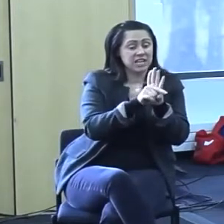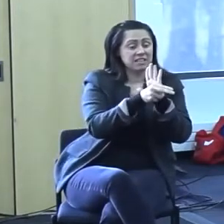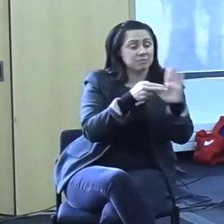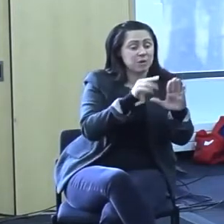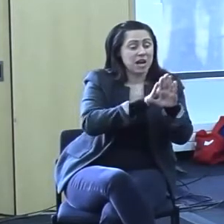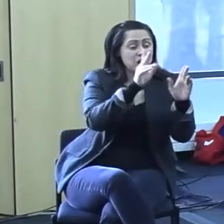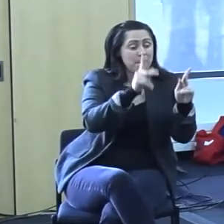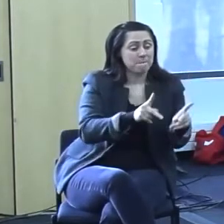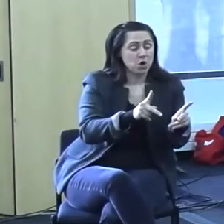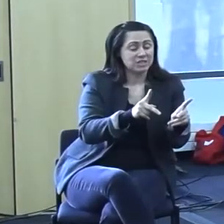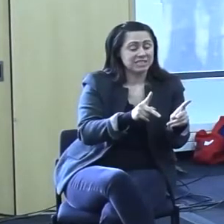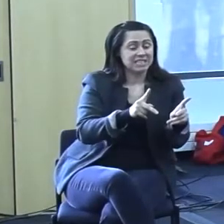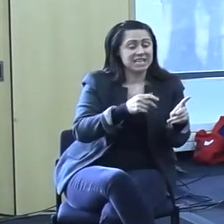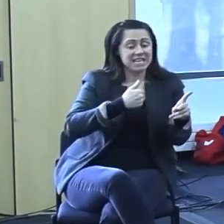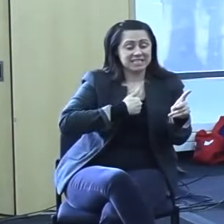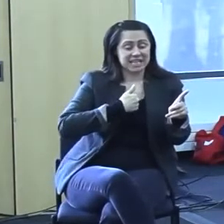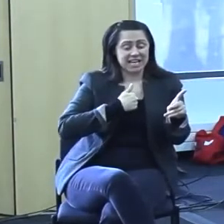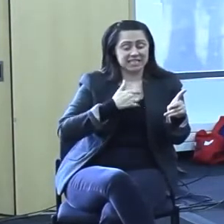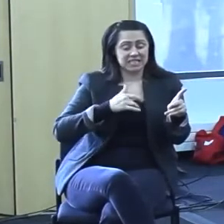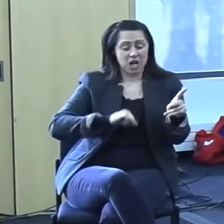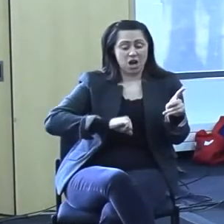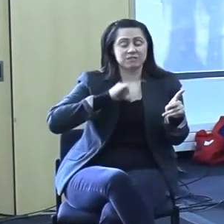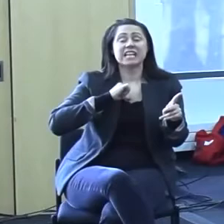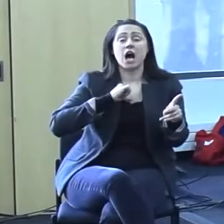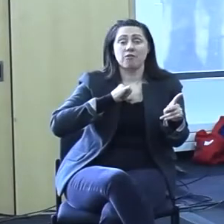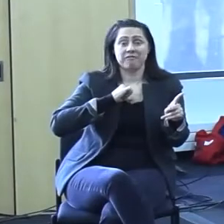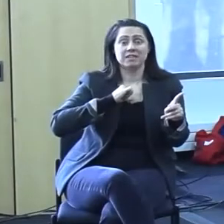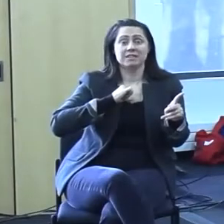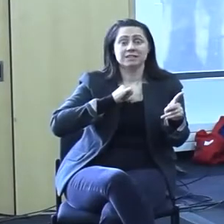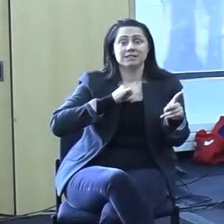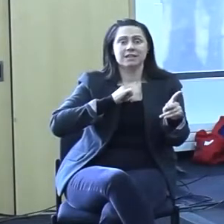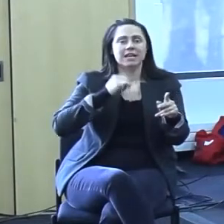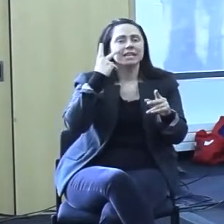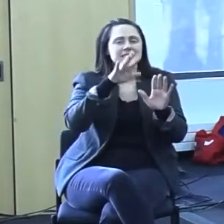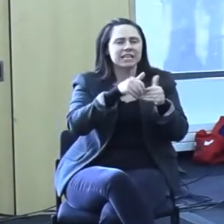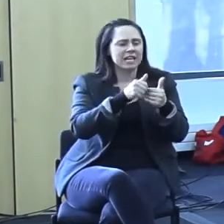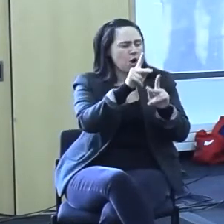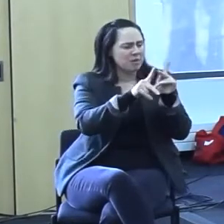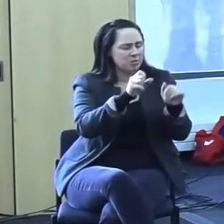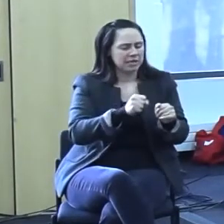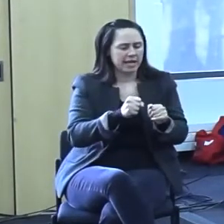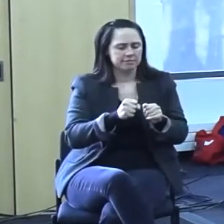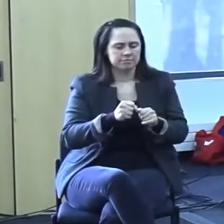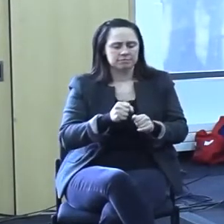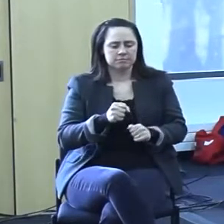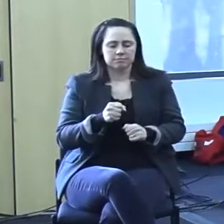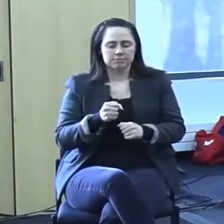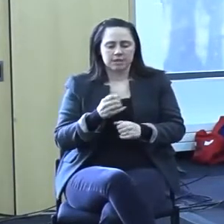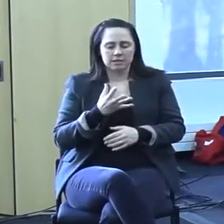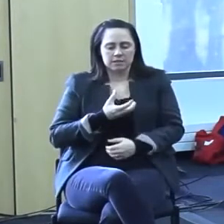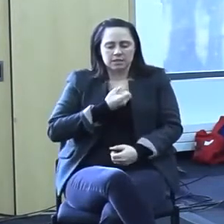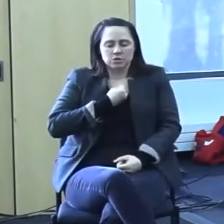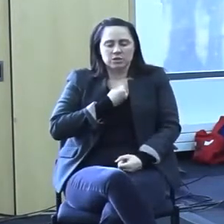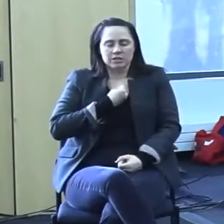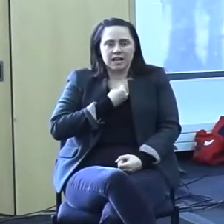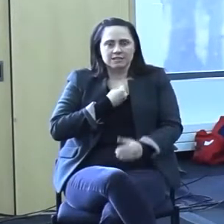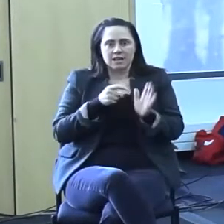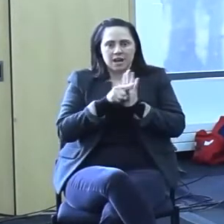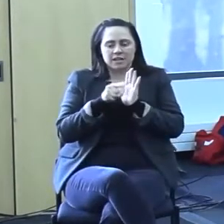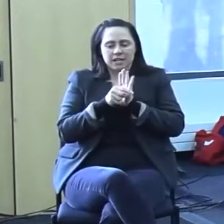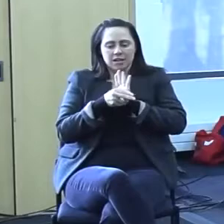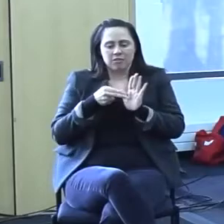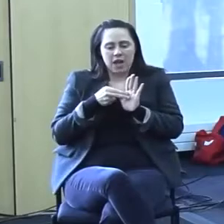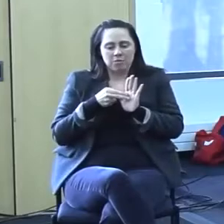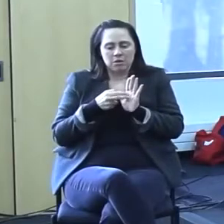an individual's sense of self, and seeing how individuals can internalize a negative stigma that others put on